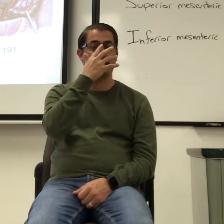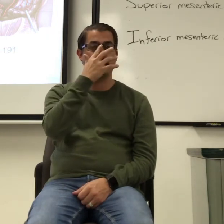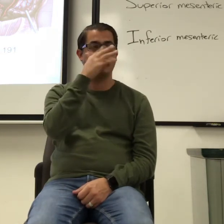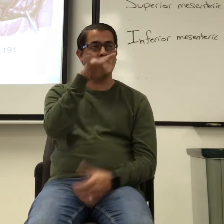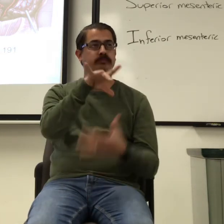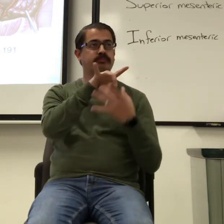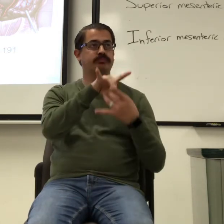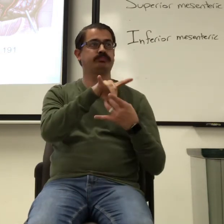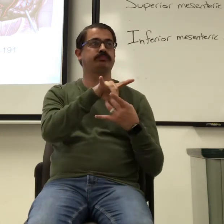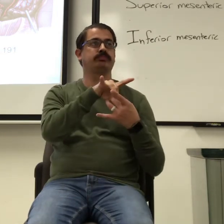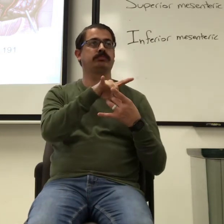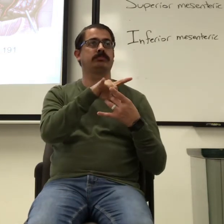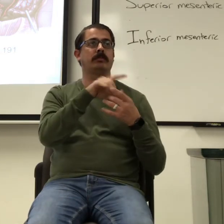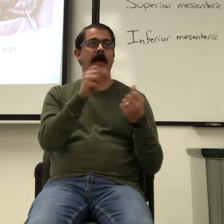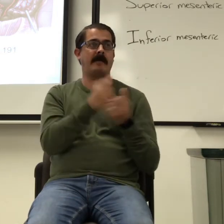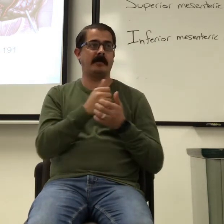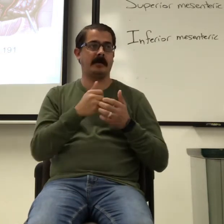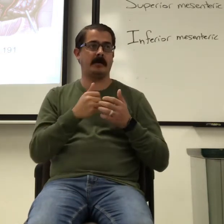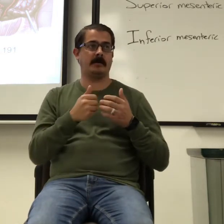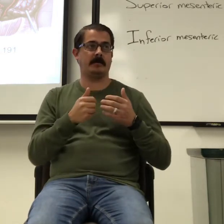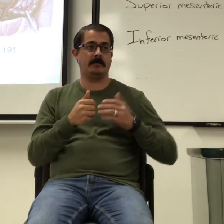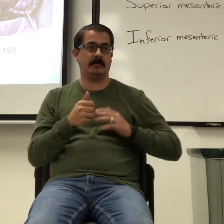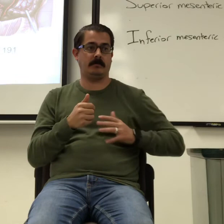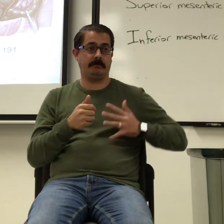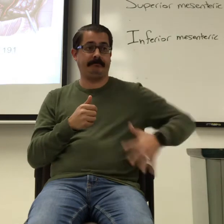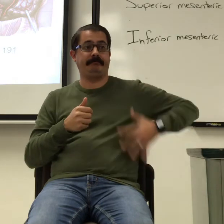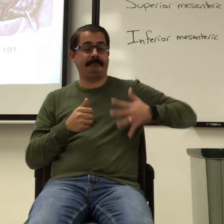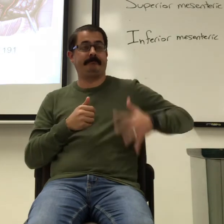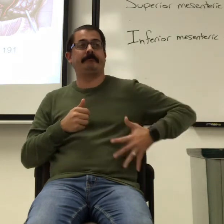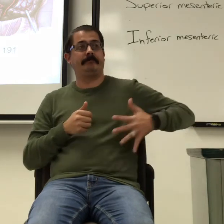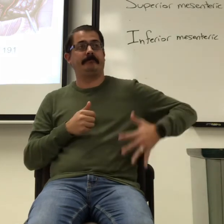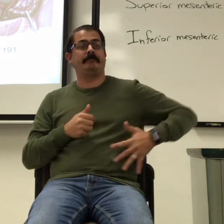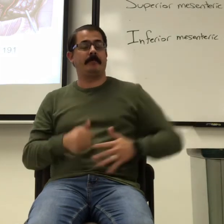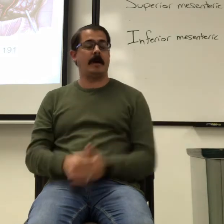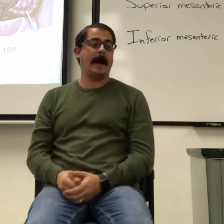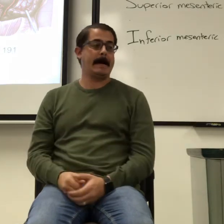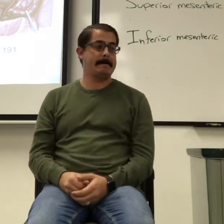well, everything where you left off from, supplies from